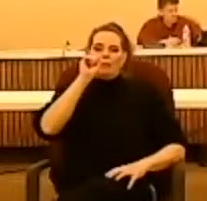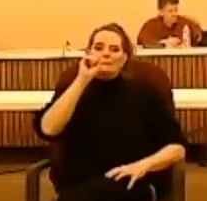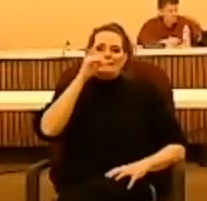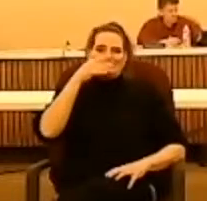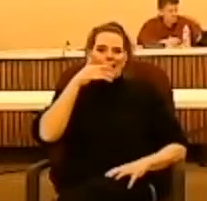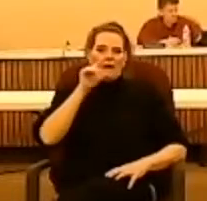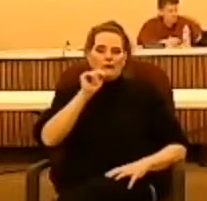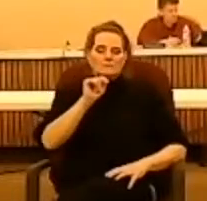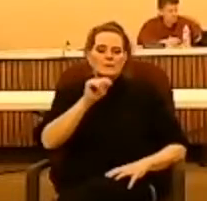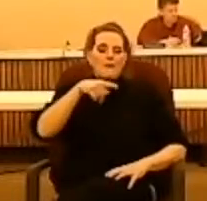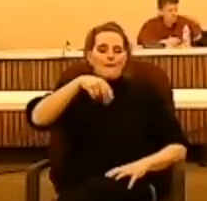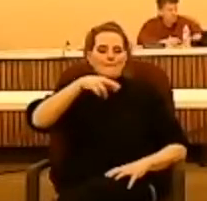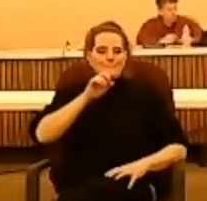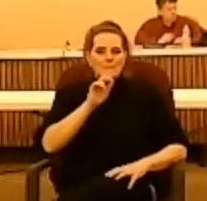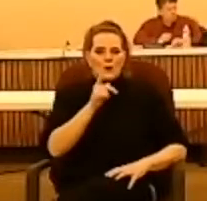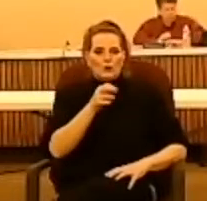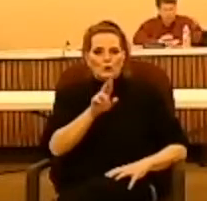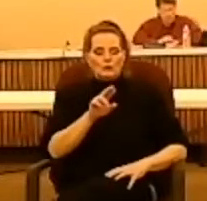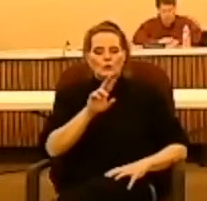Second.